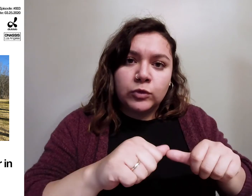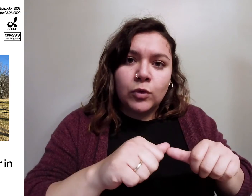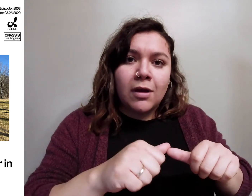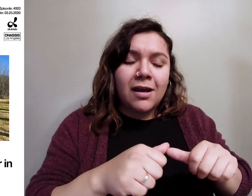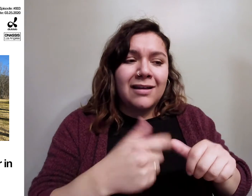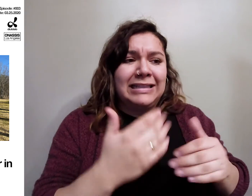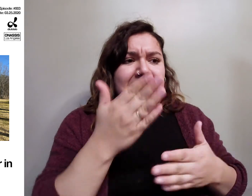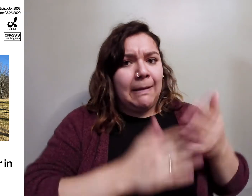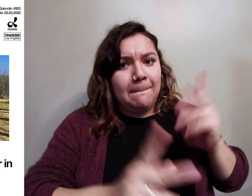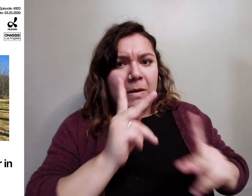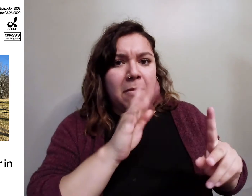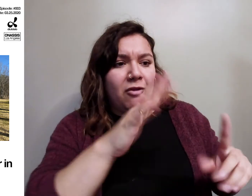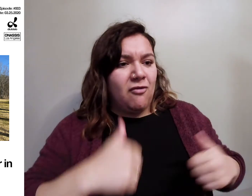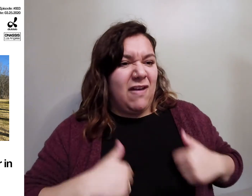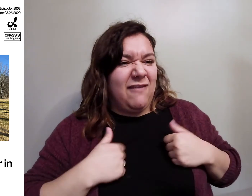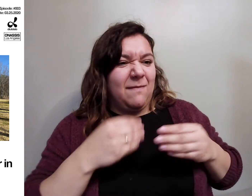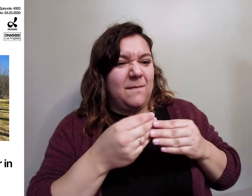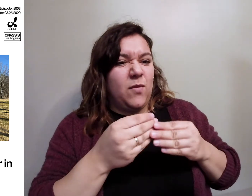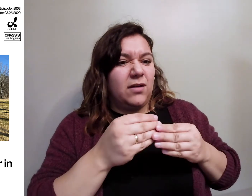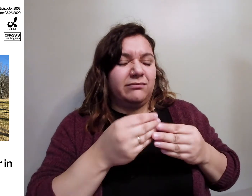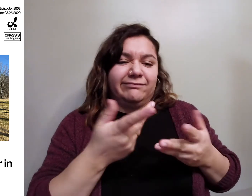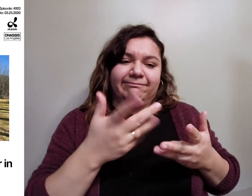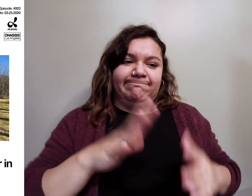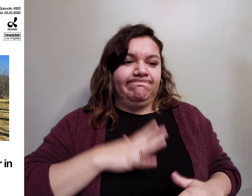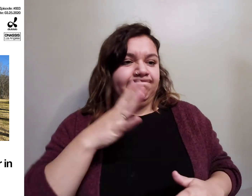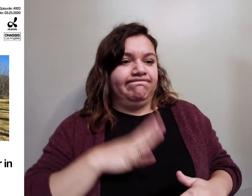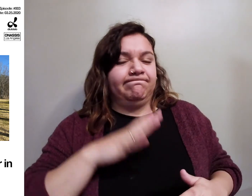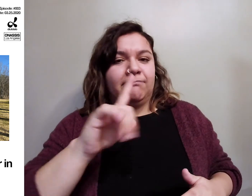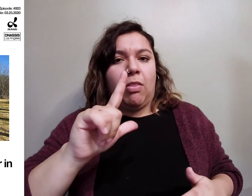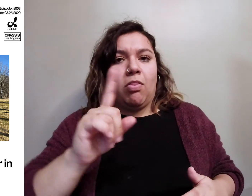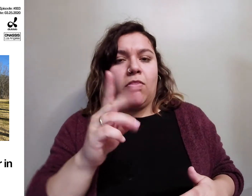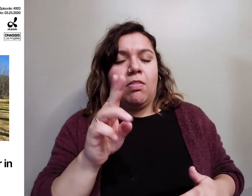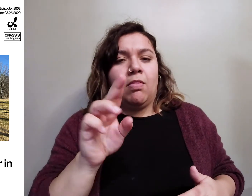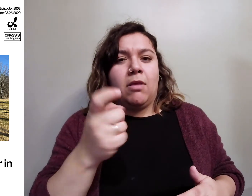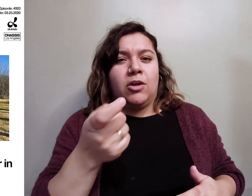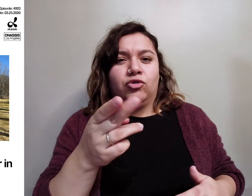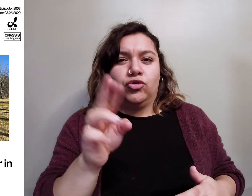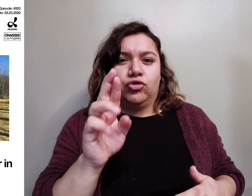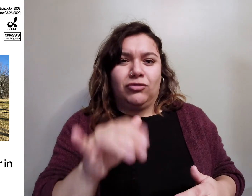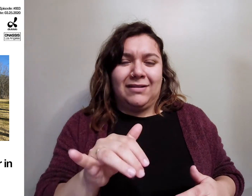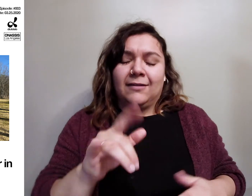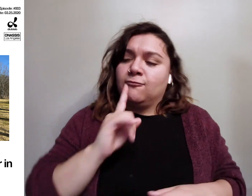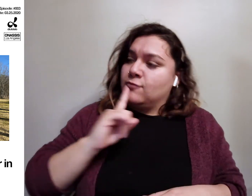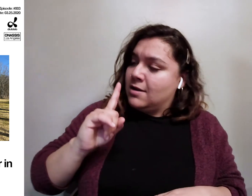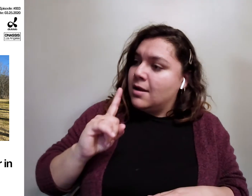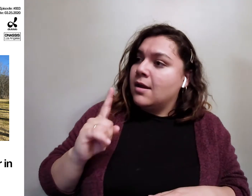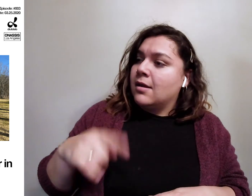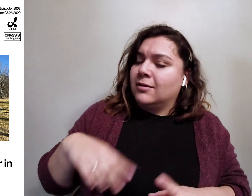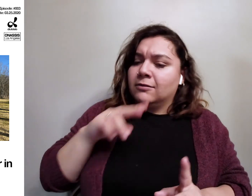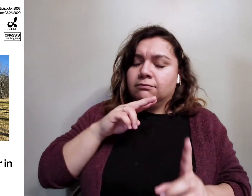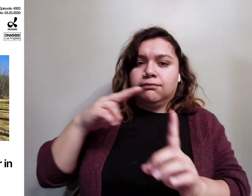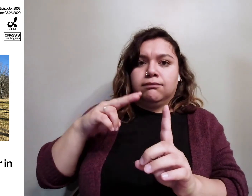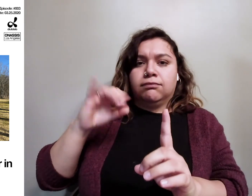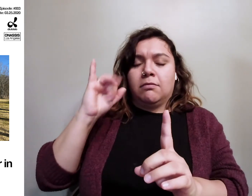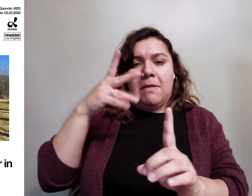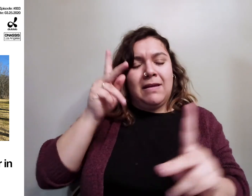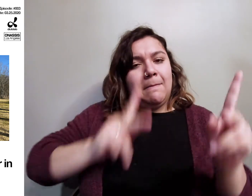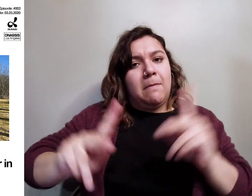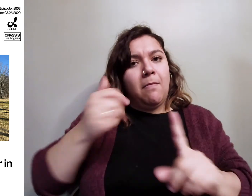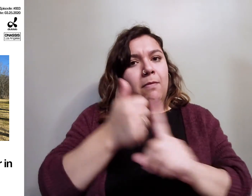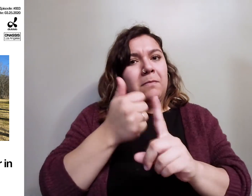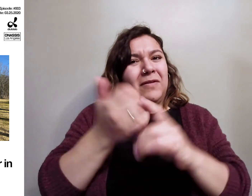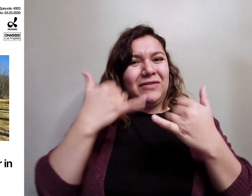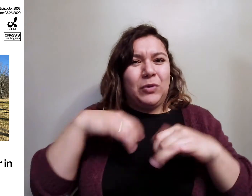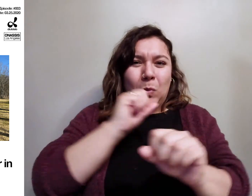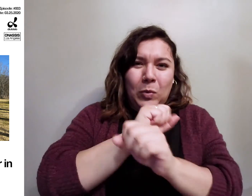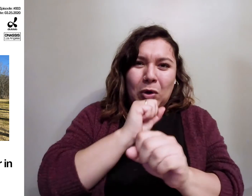taking care of other people. Isn't it amazing to wake up every morning now and just to know